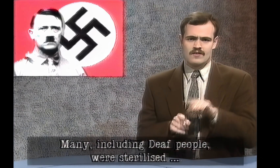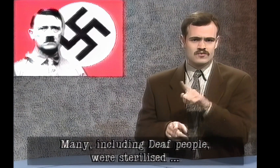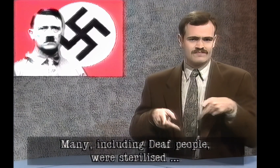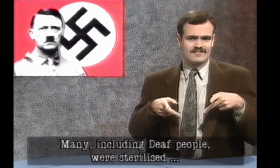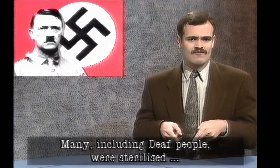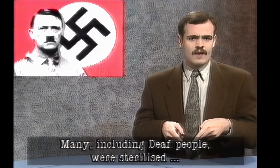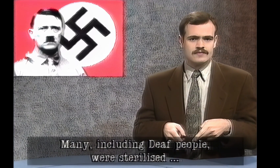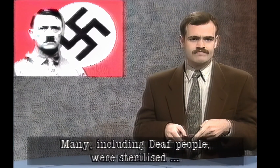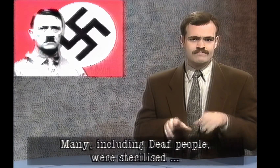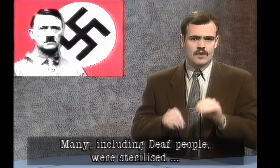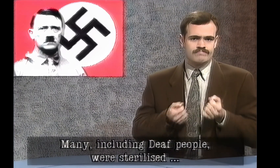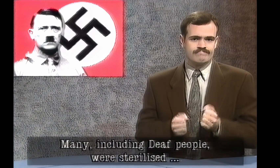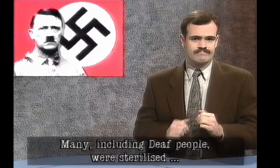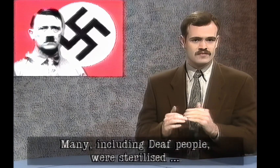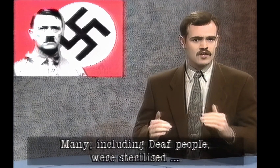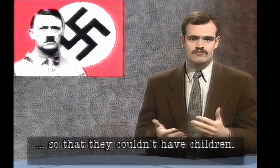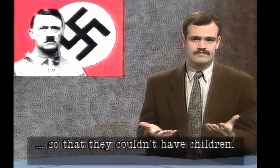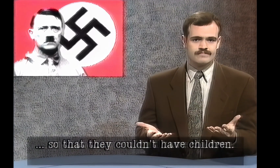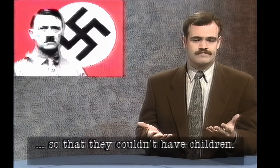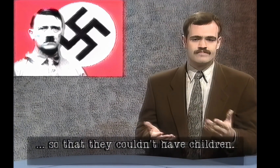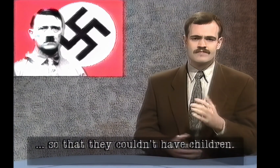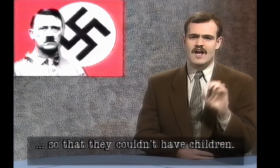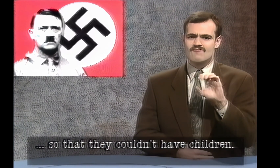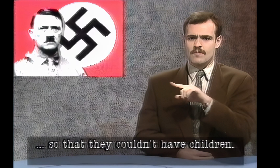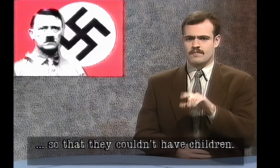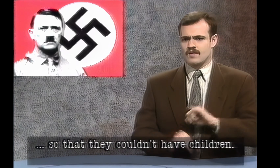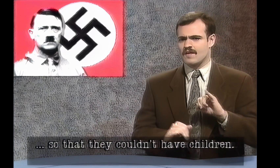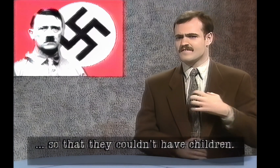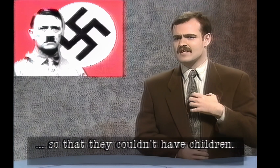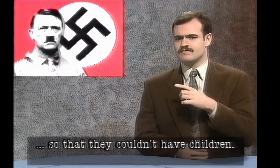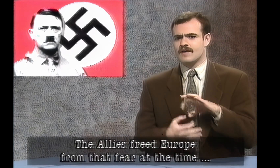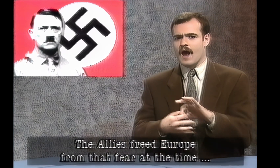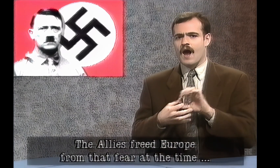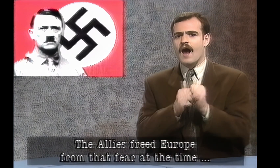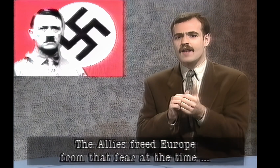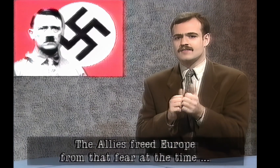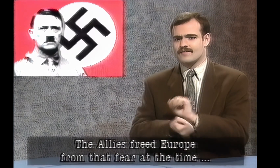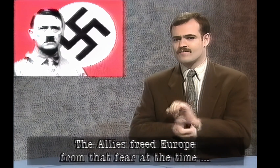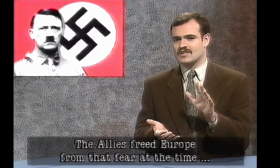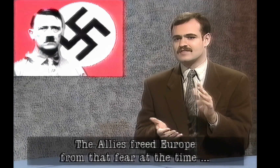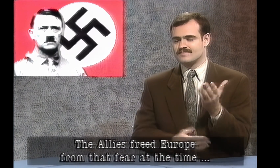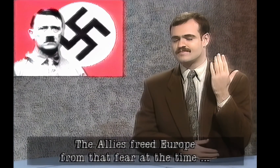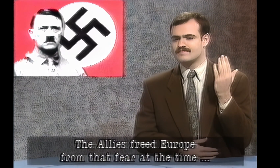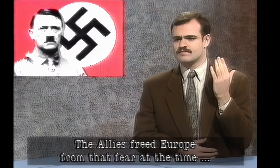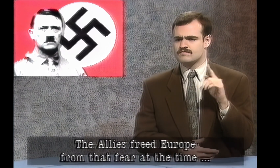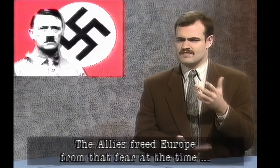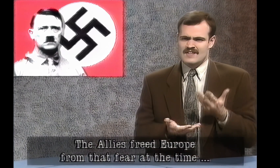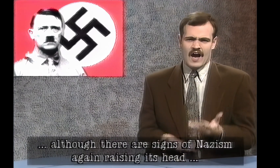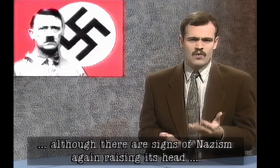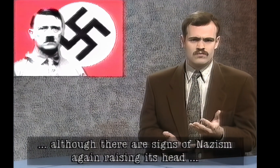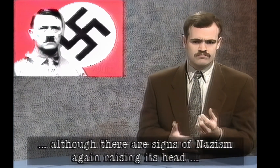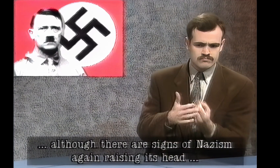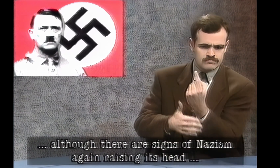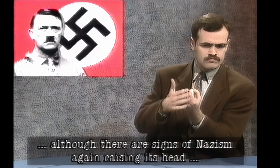many, including deaf people, were sterilized, so that they could not have children. The Allies freed Europe from that fear at the